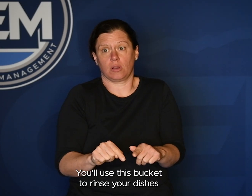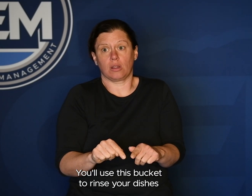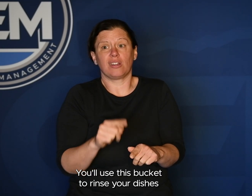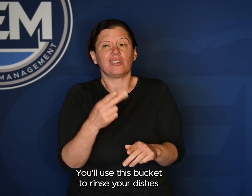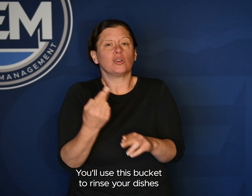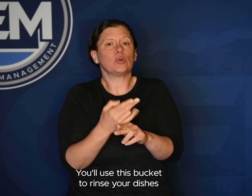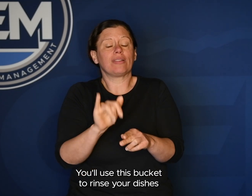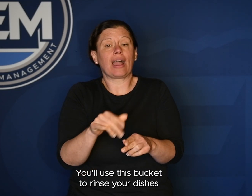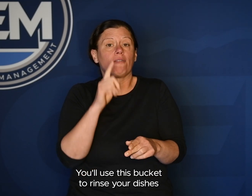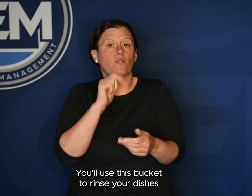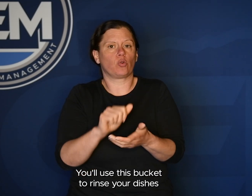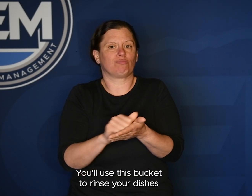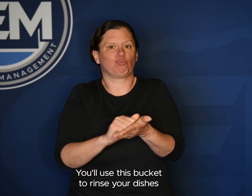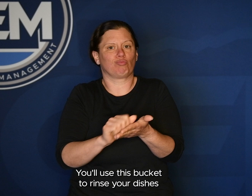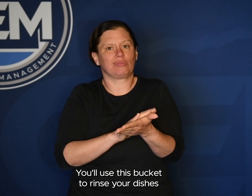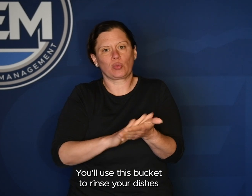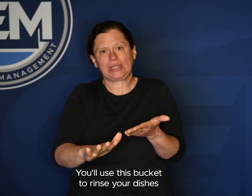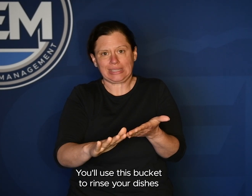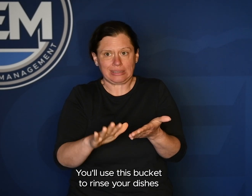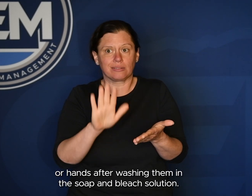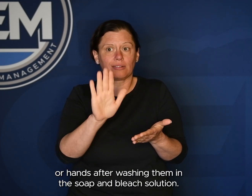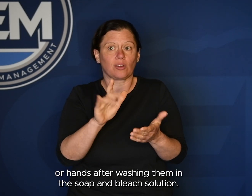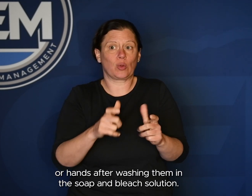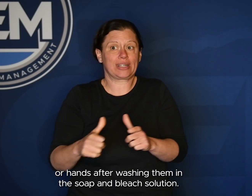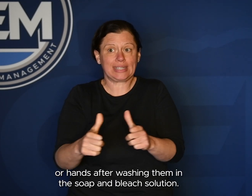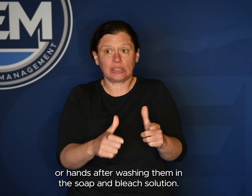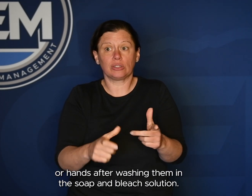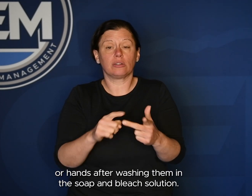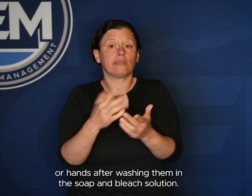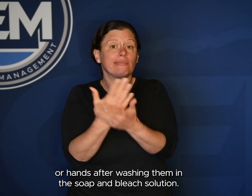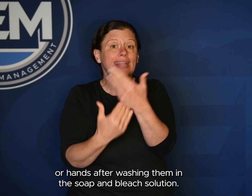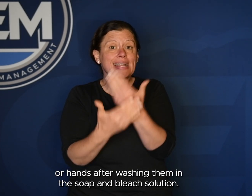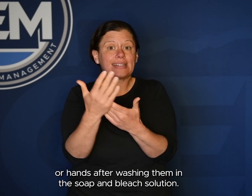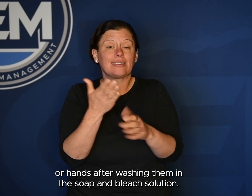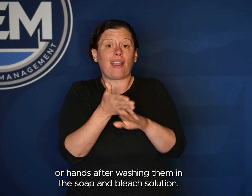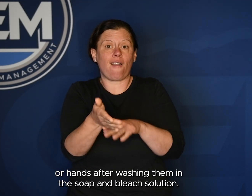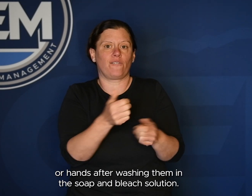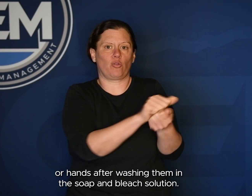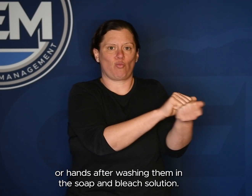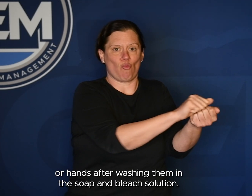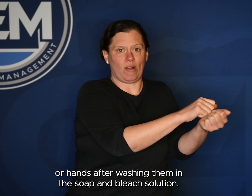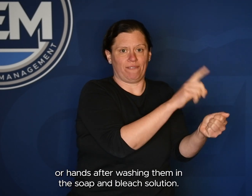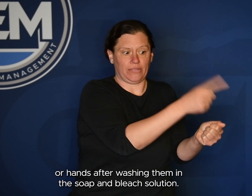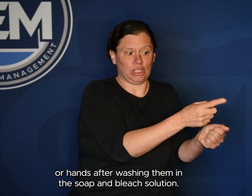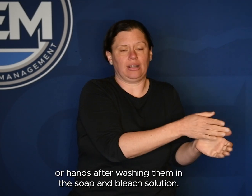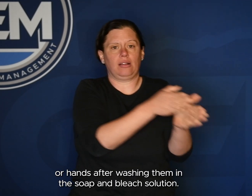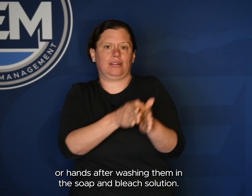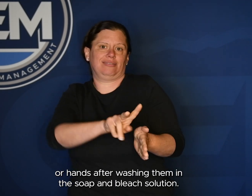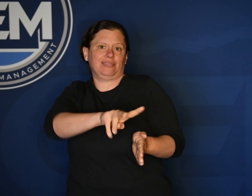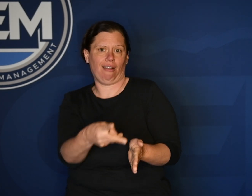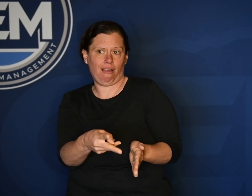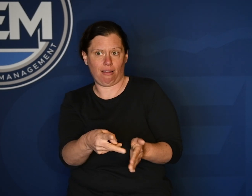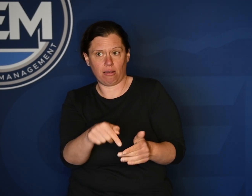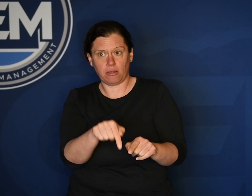You'll use this bucket to rinse your dishes or hands after washing them in the soap and bleach solution.